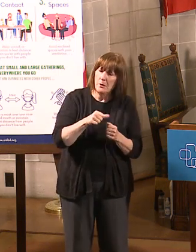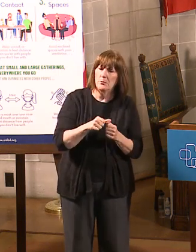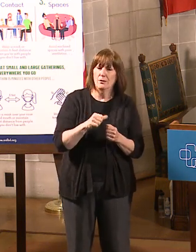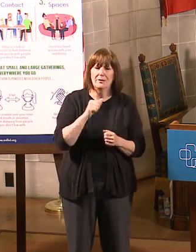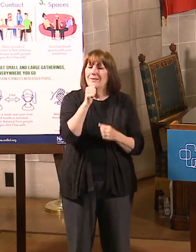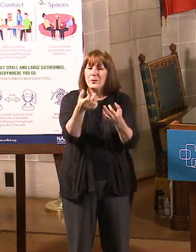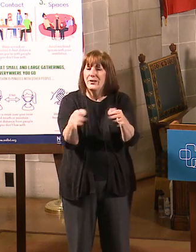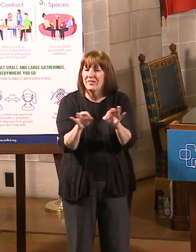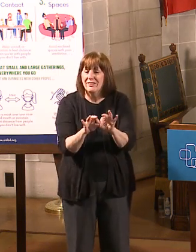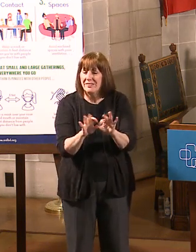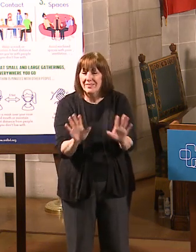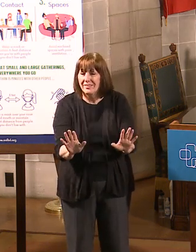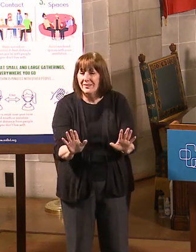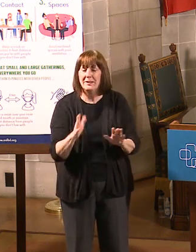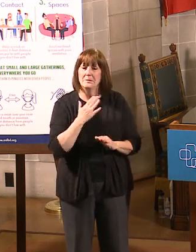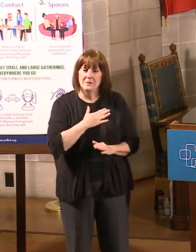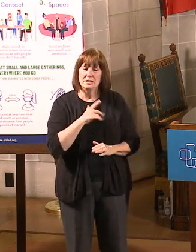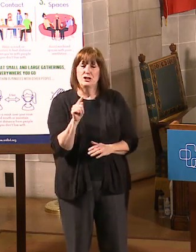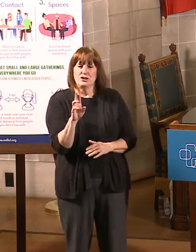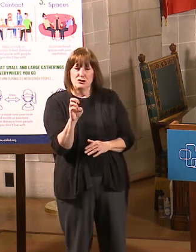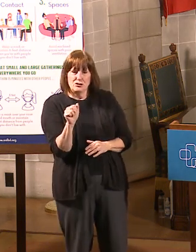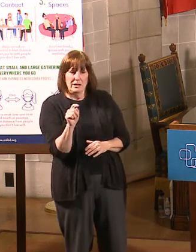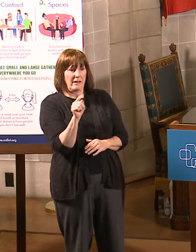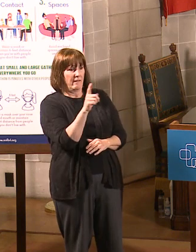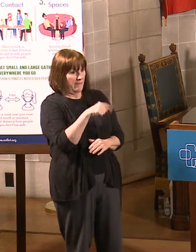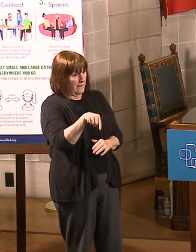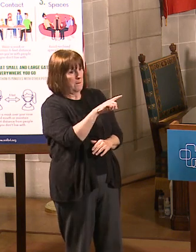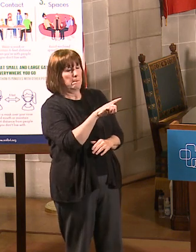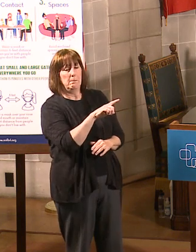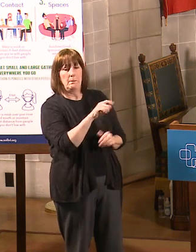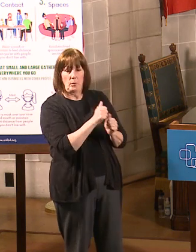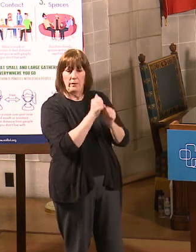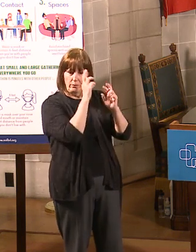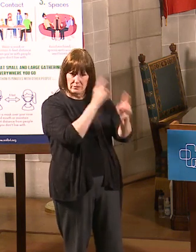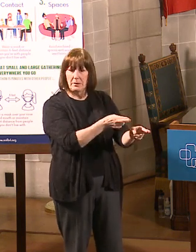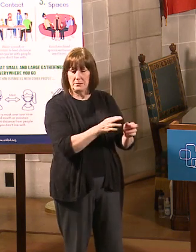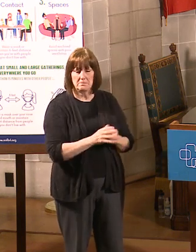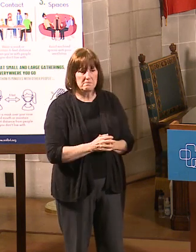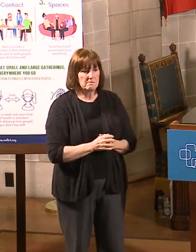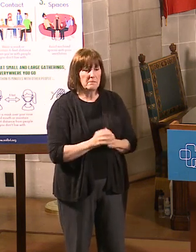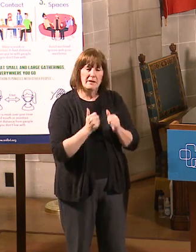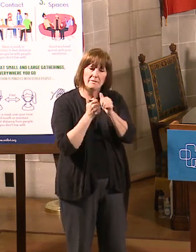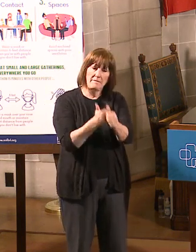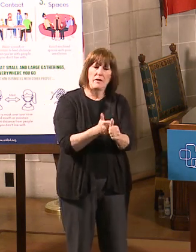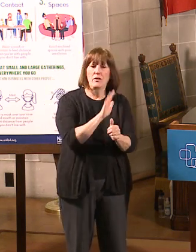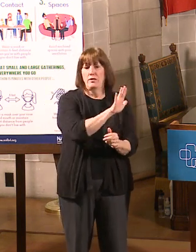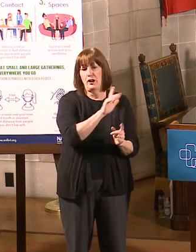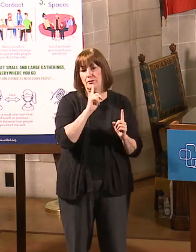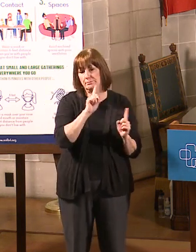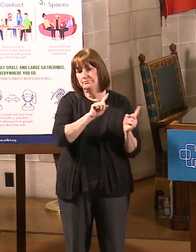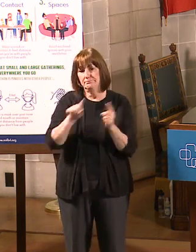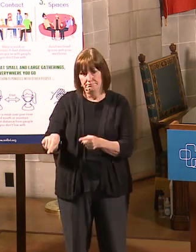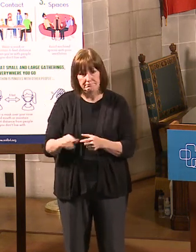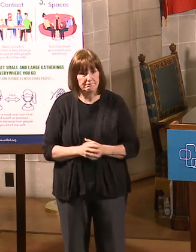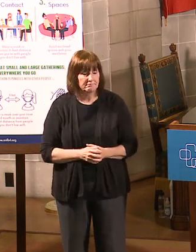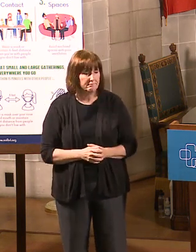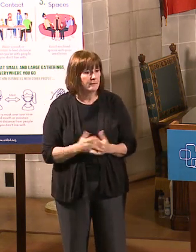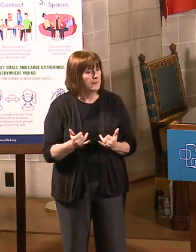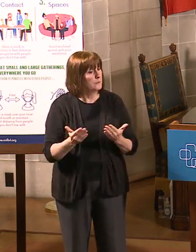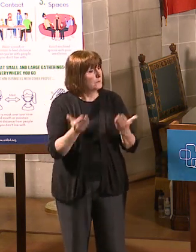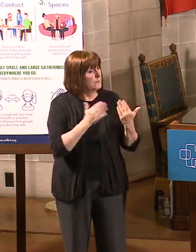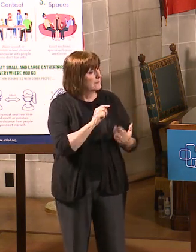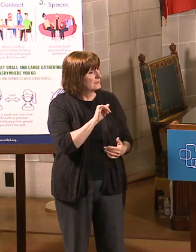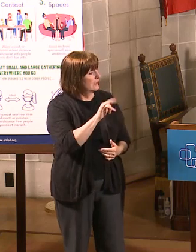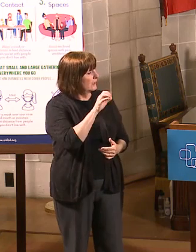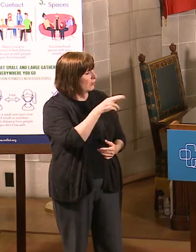worth it. Please treat your local public health department respectfully and follow their directions. And so with that, Taylor, I think you've